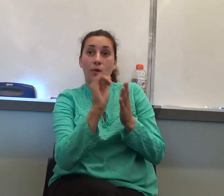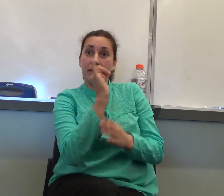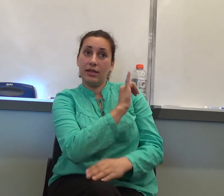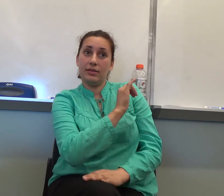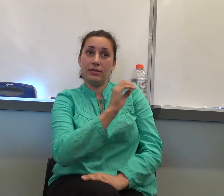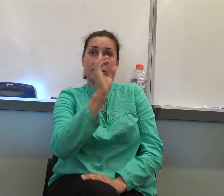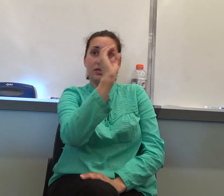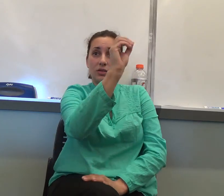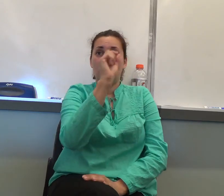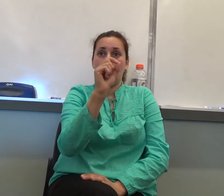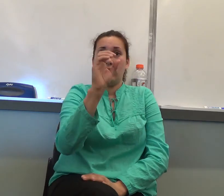0.0506 bar.